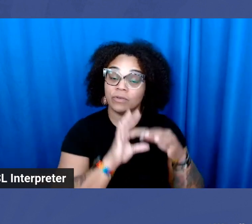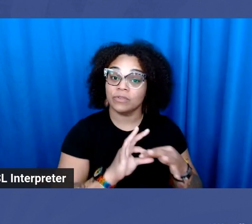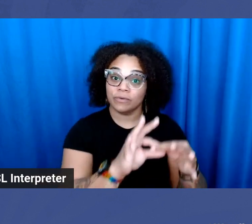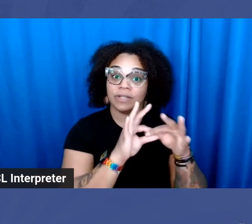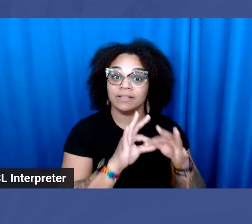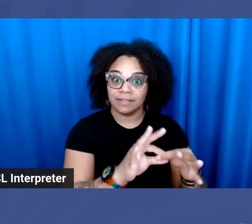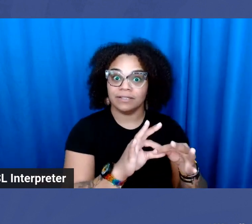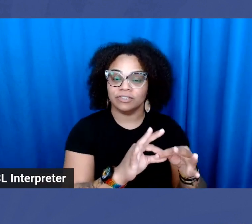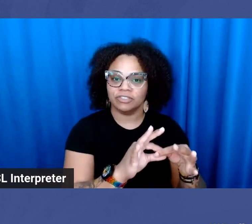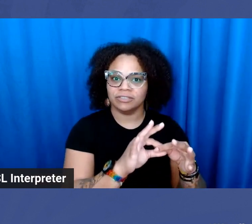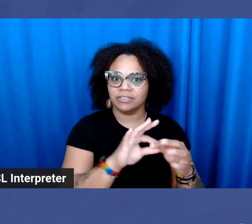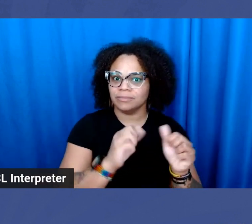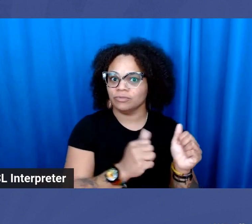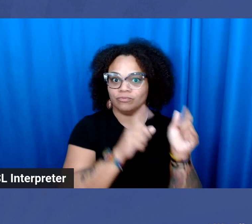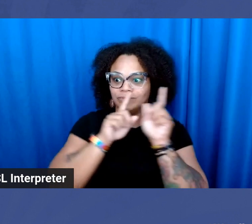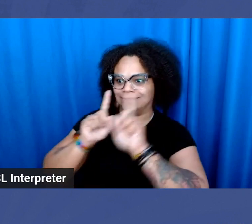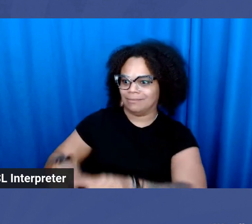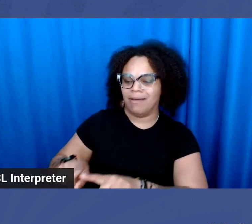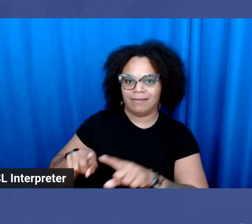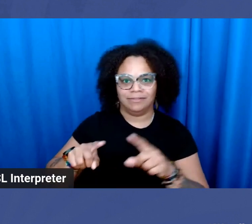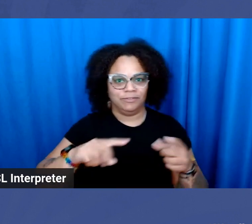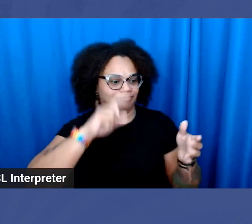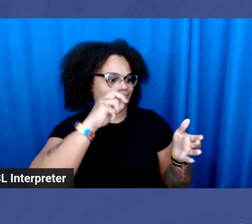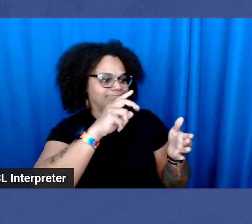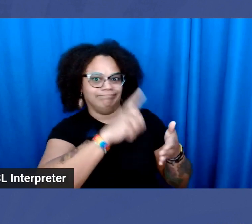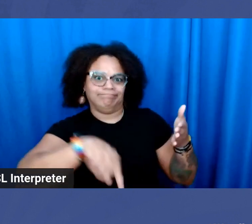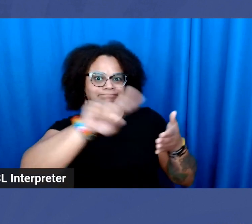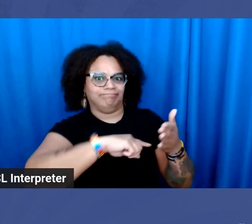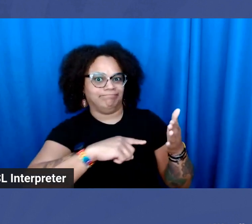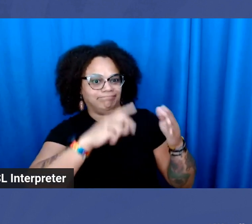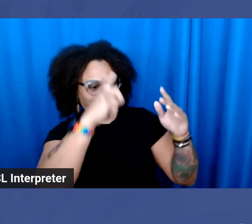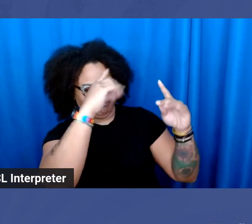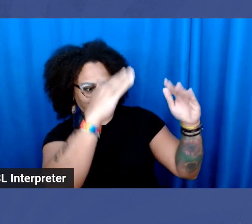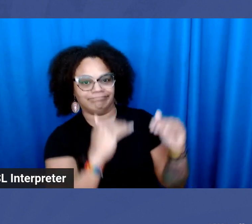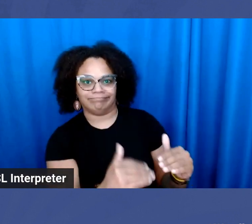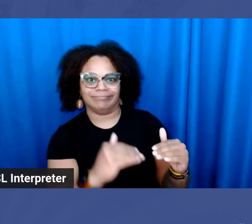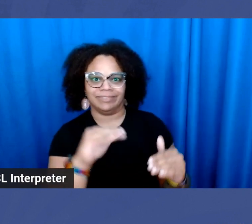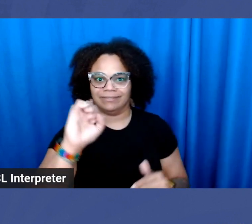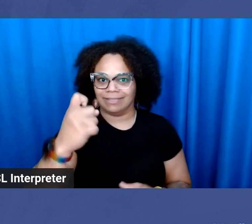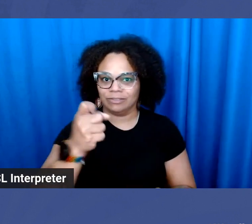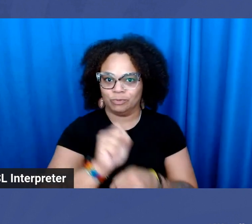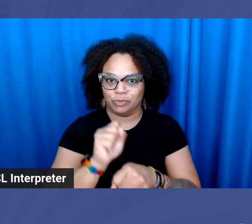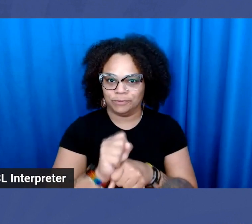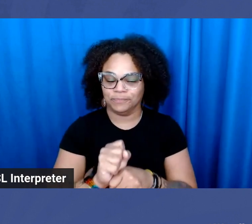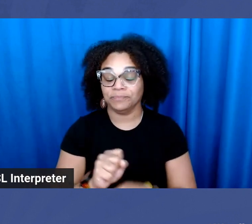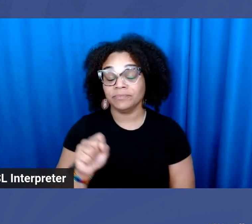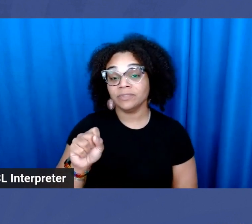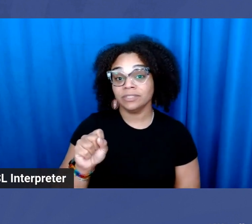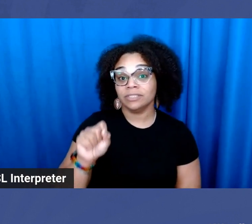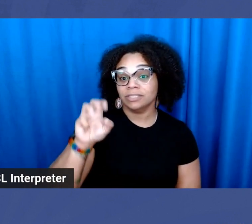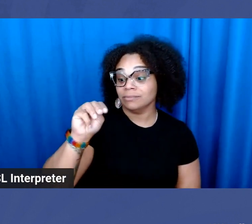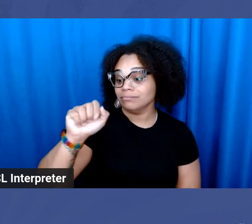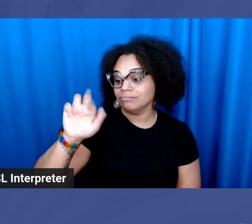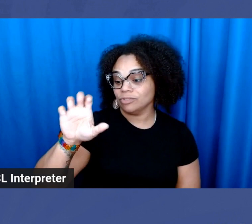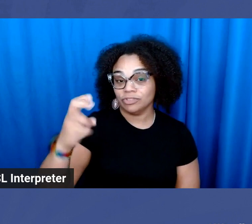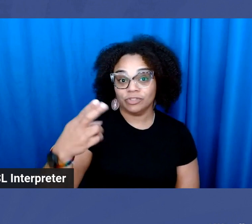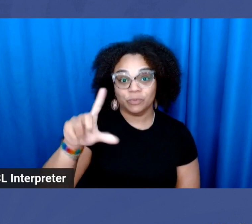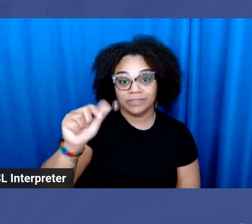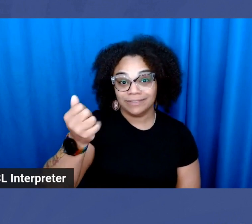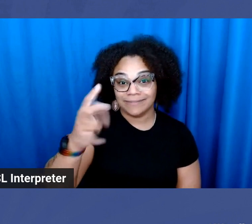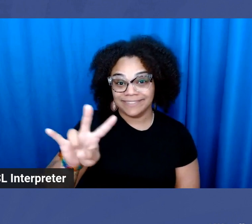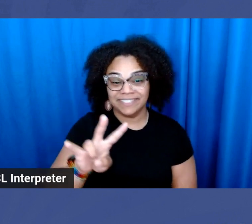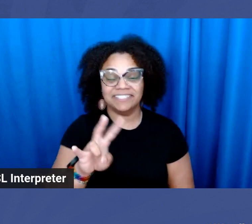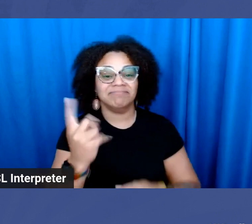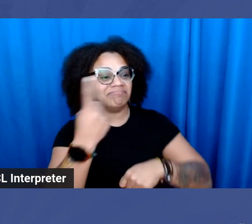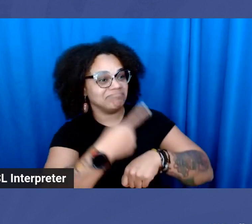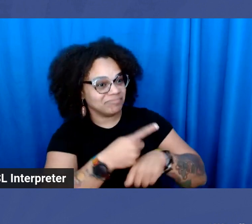precarity and stigma of sex work. On a rainy day in March 2017, I went to